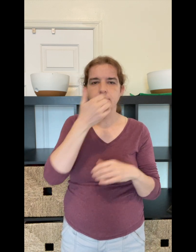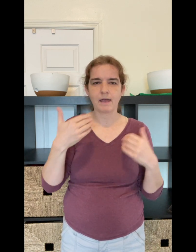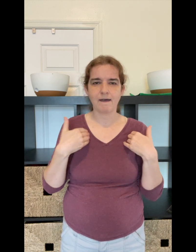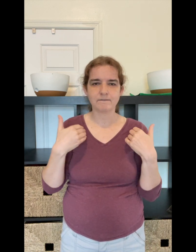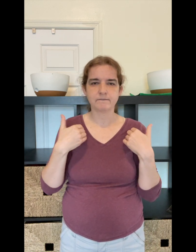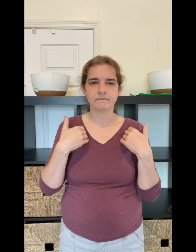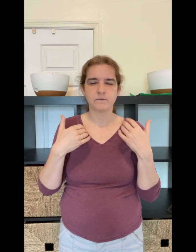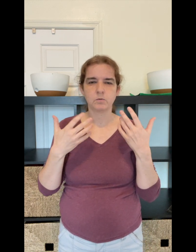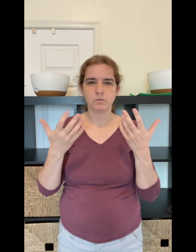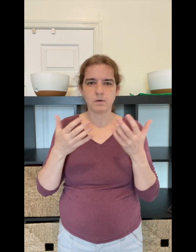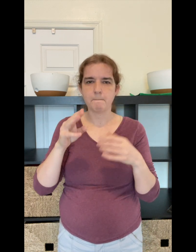Africa has